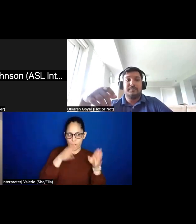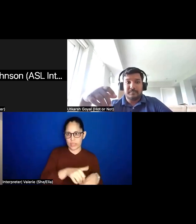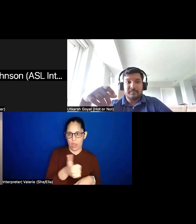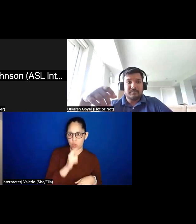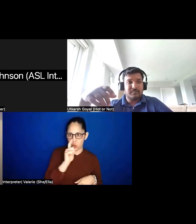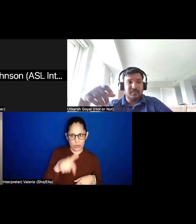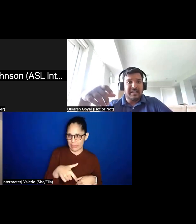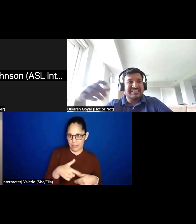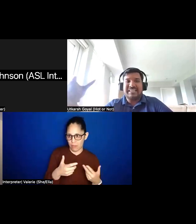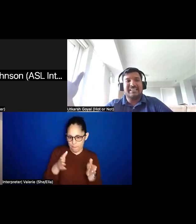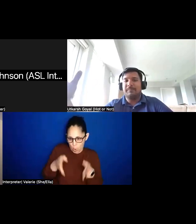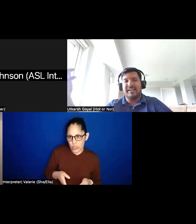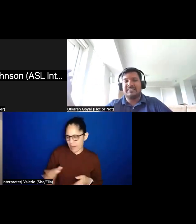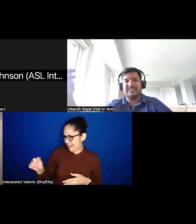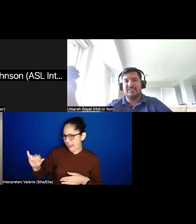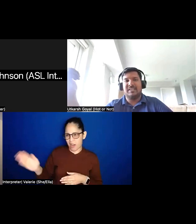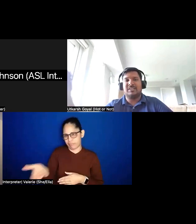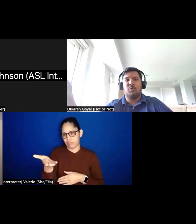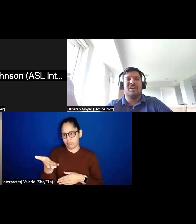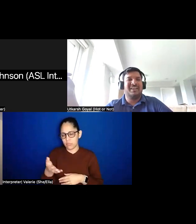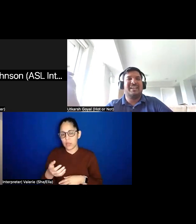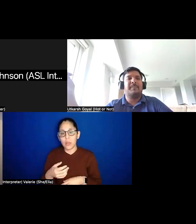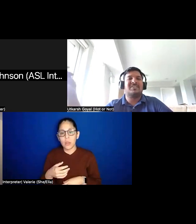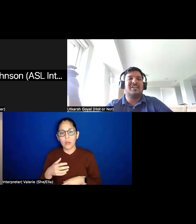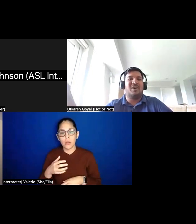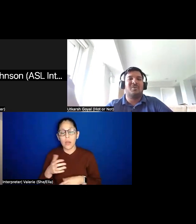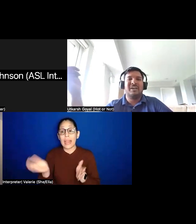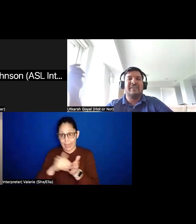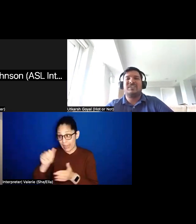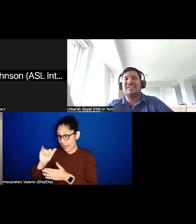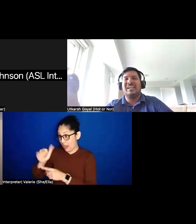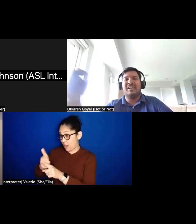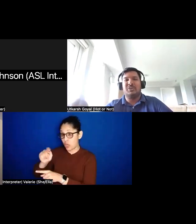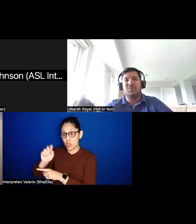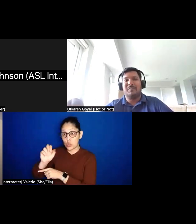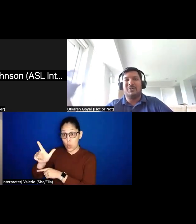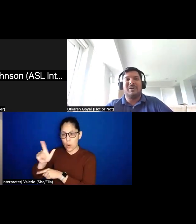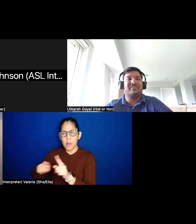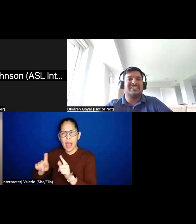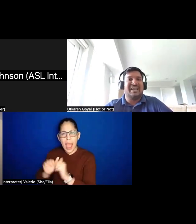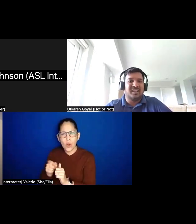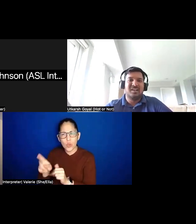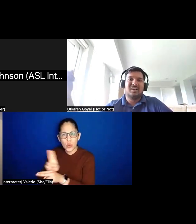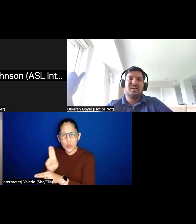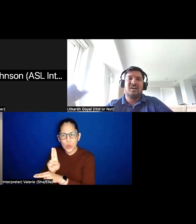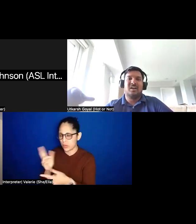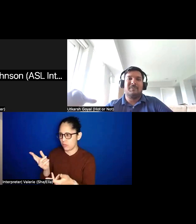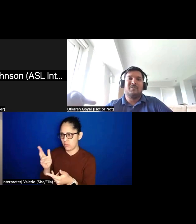So as I said in the beginning, it's a tool. It depends on how efficiently are you able to leverage